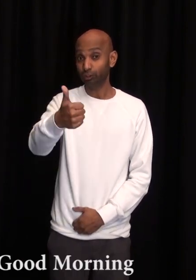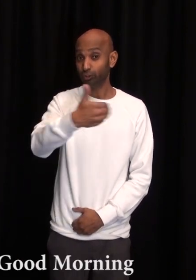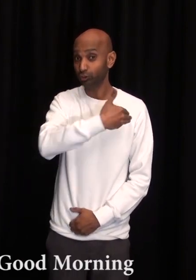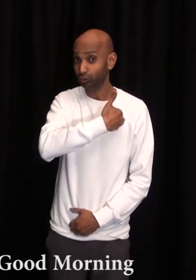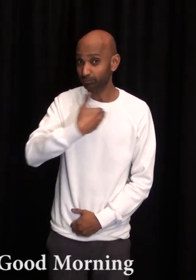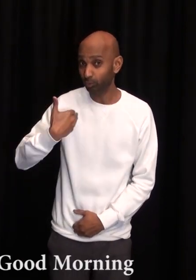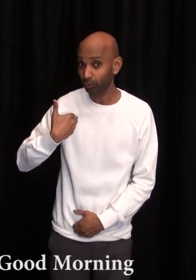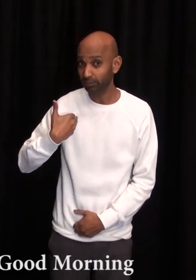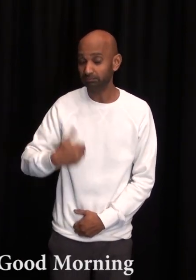Good morning.